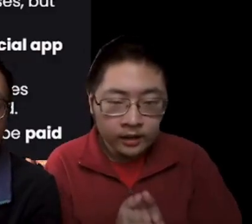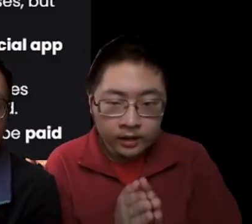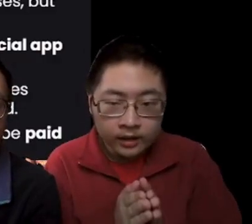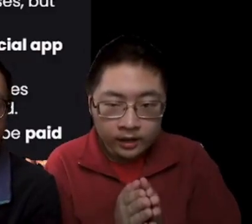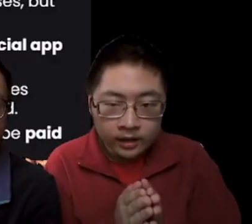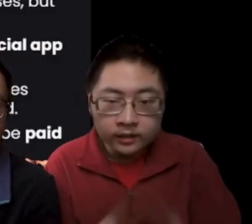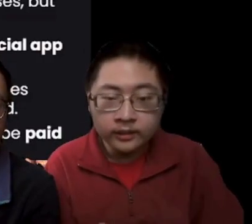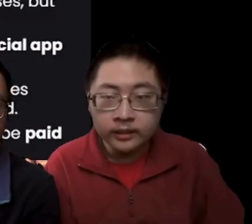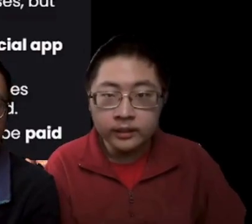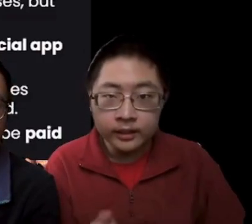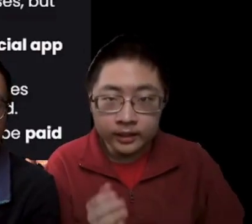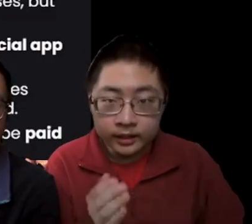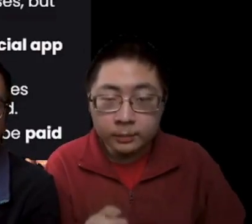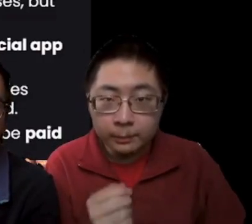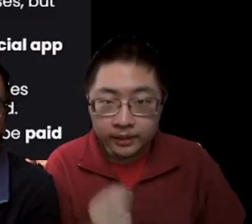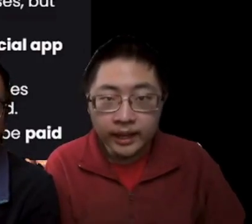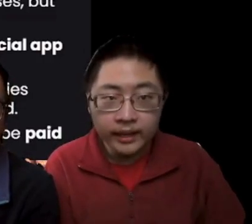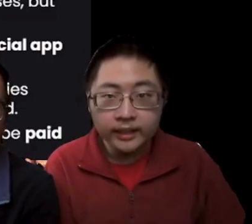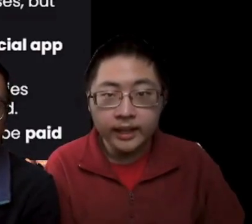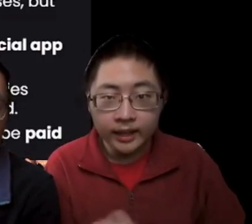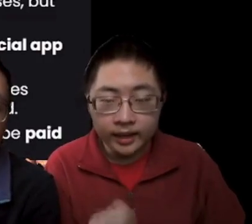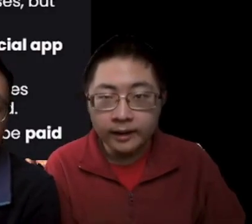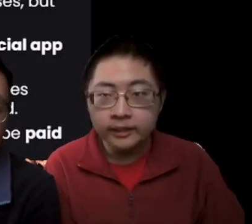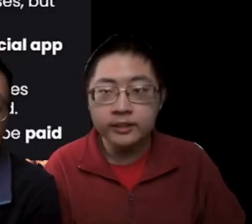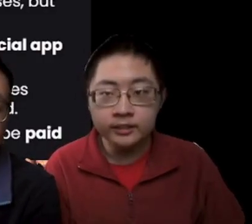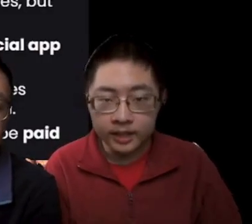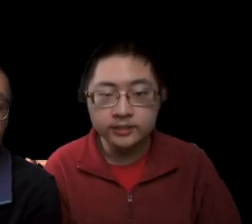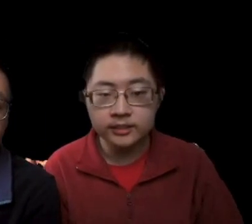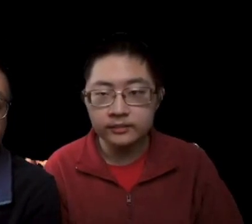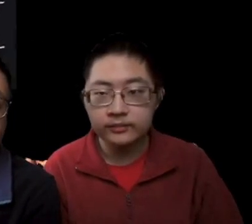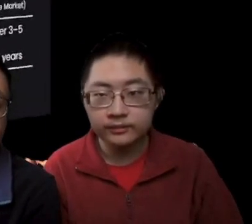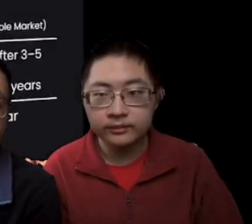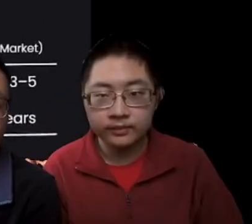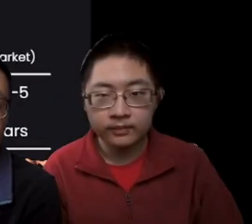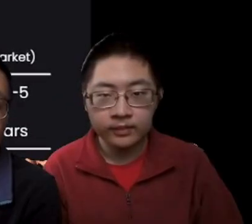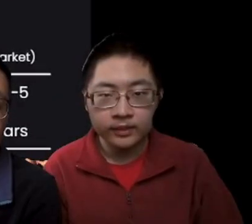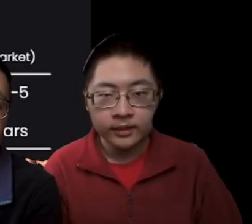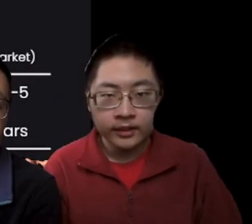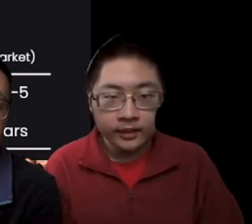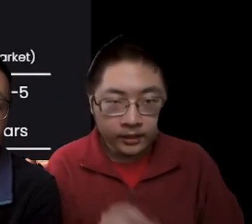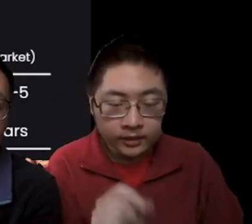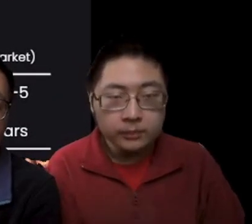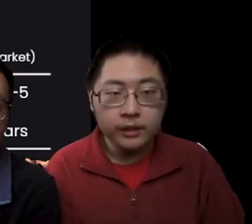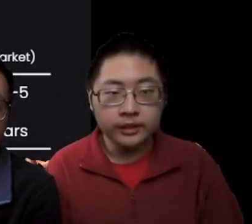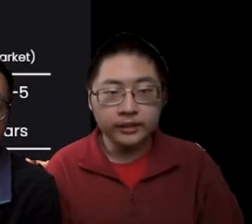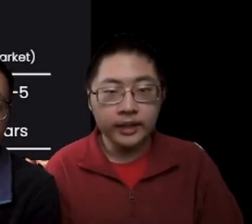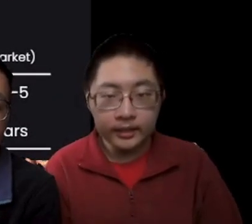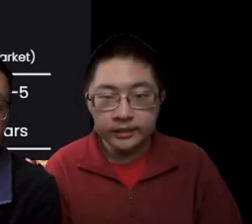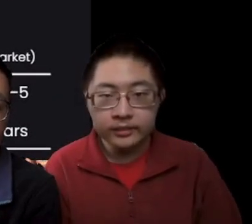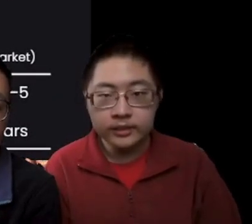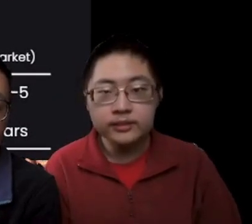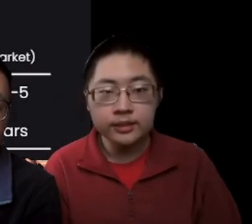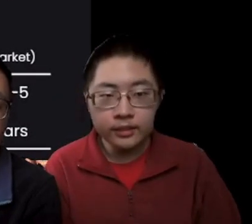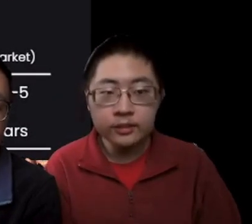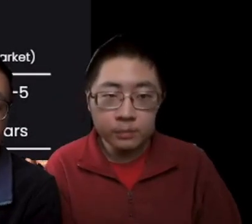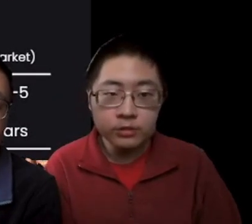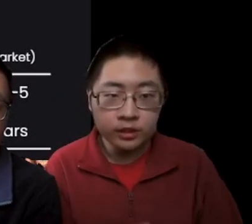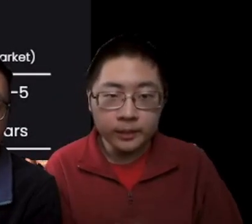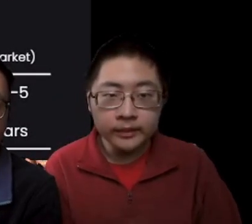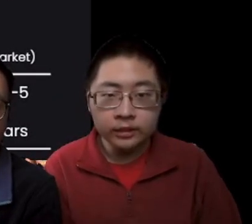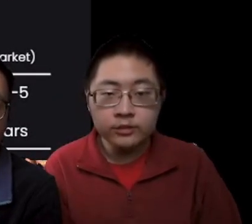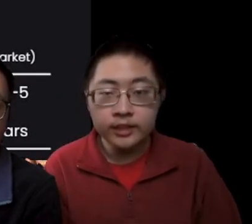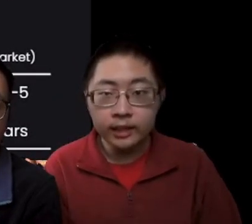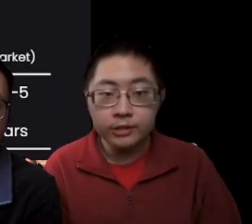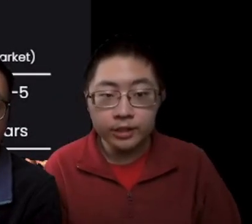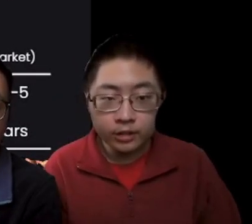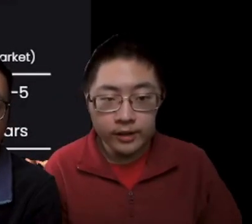they need to be planned, and hiring is costly. Here is our market. ASL is the third most